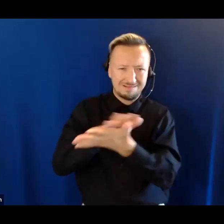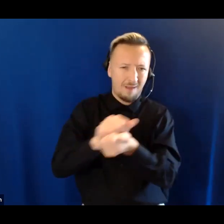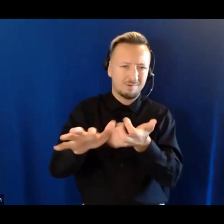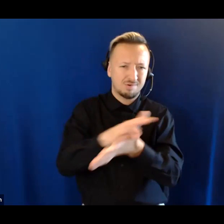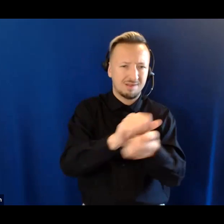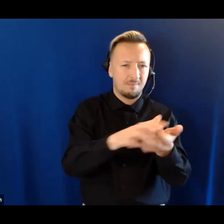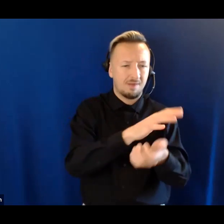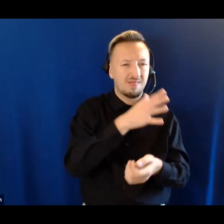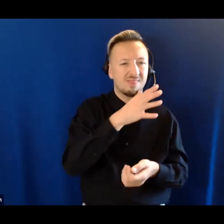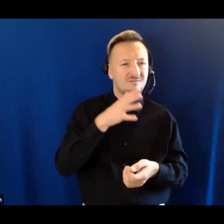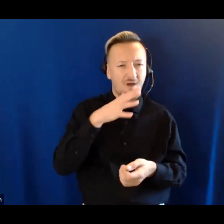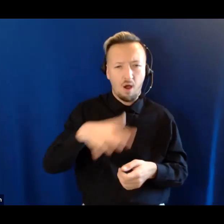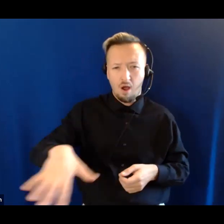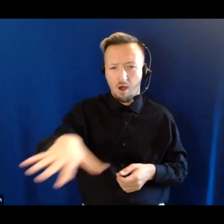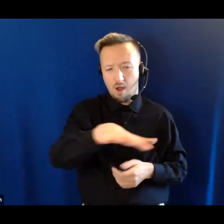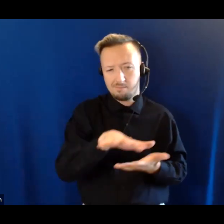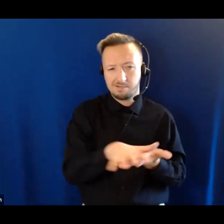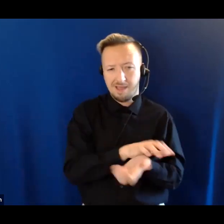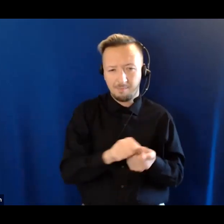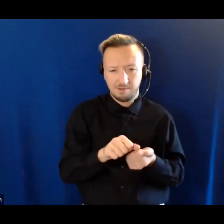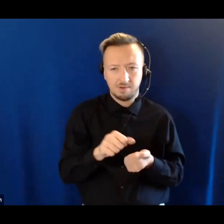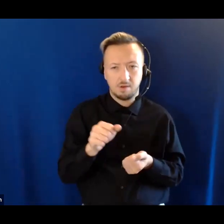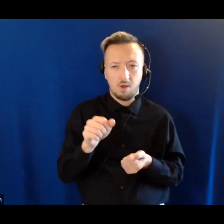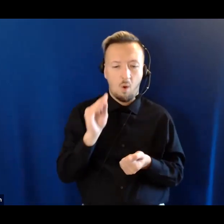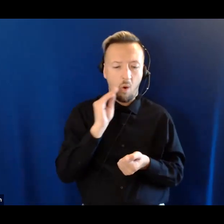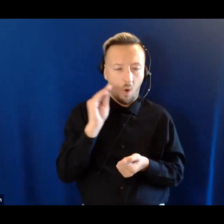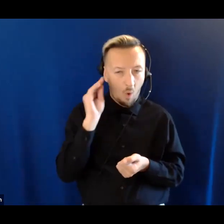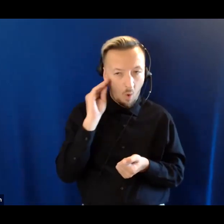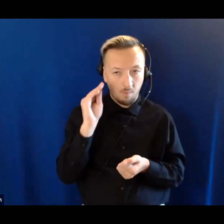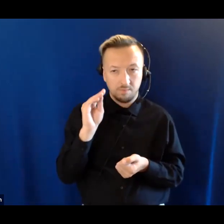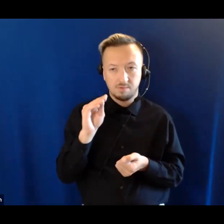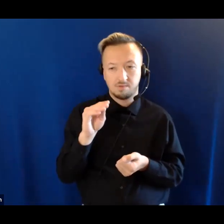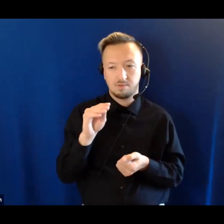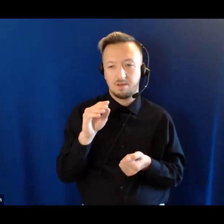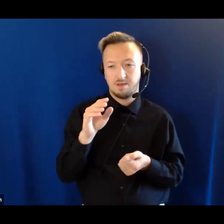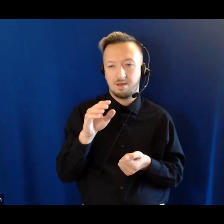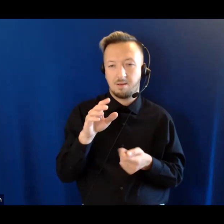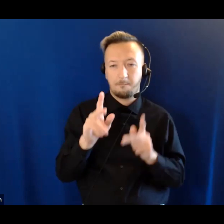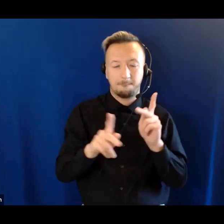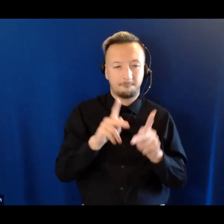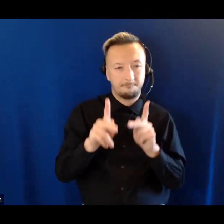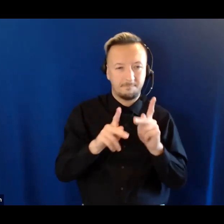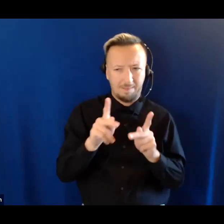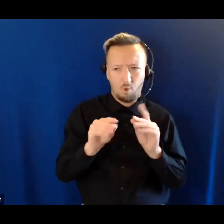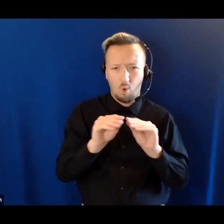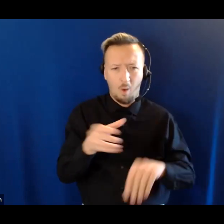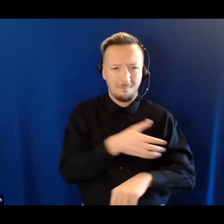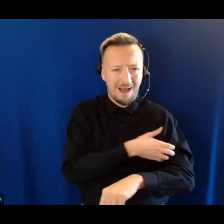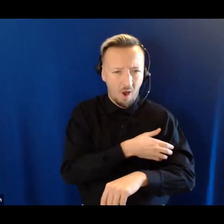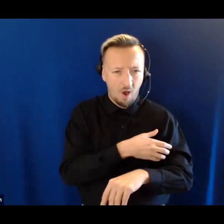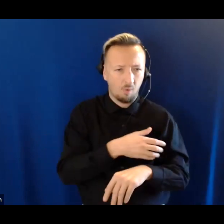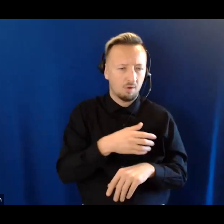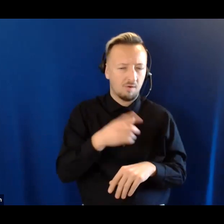our farm land and to homes, and displaced individuals, left people without power for weeks.